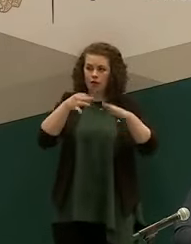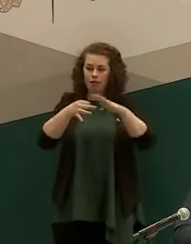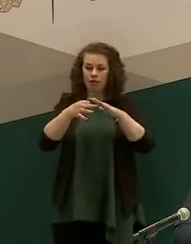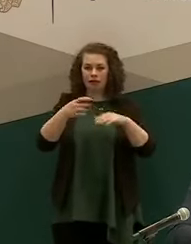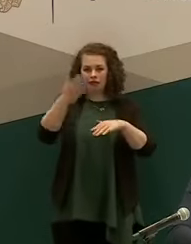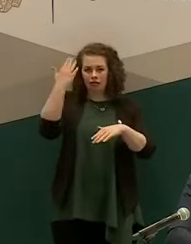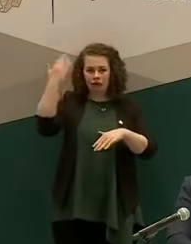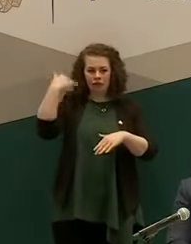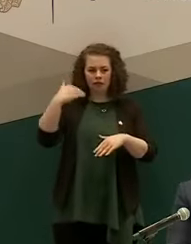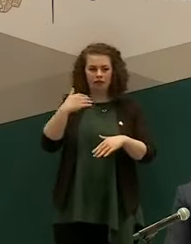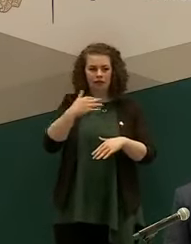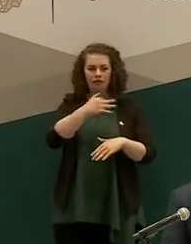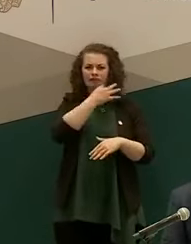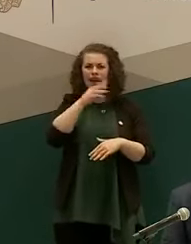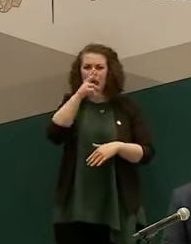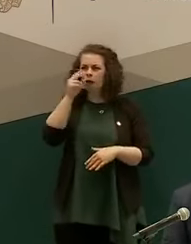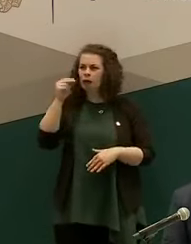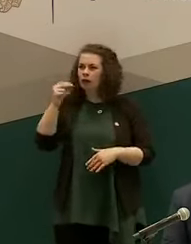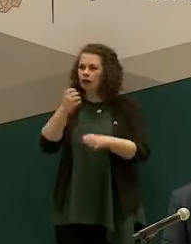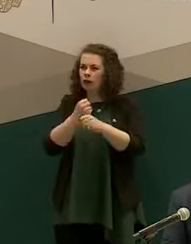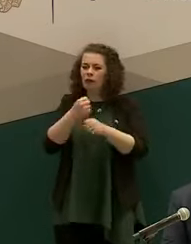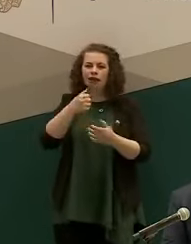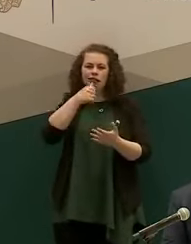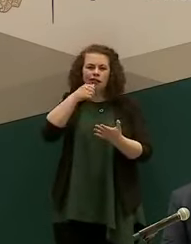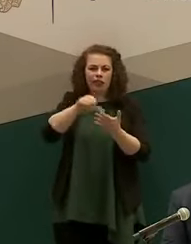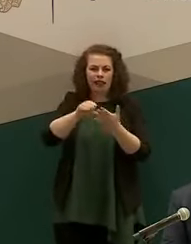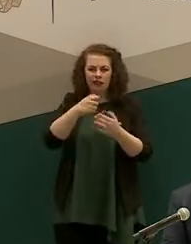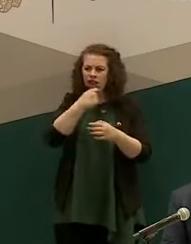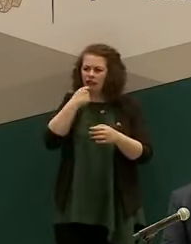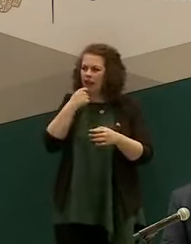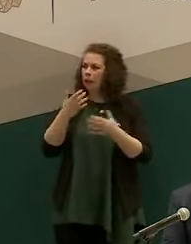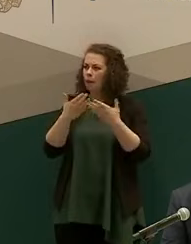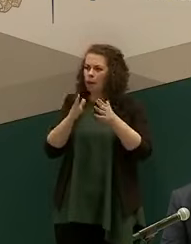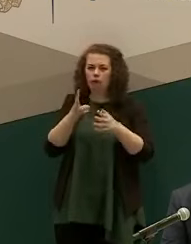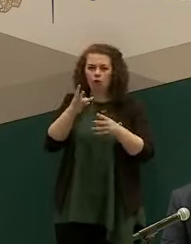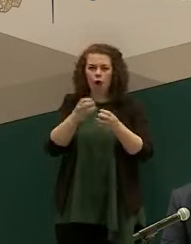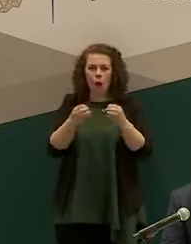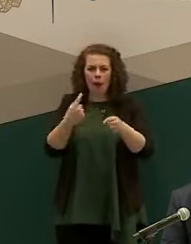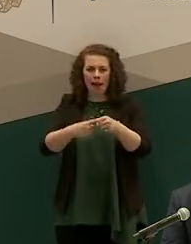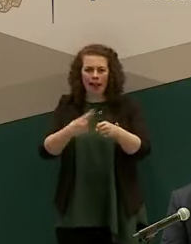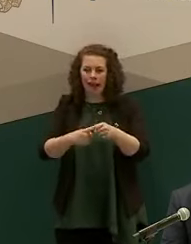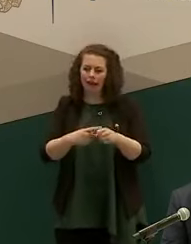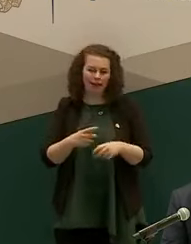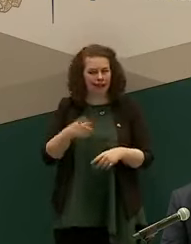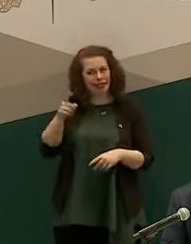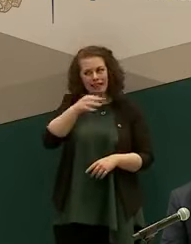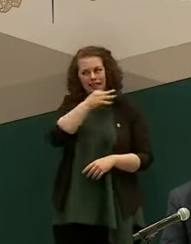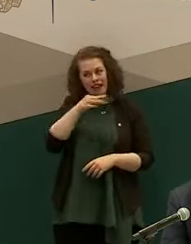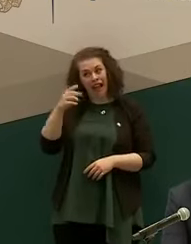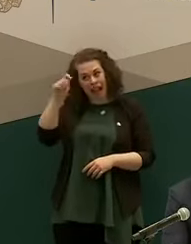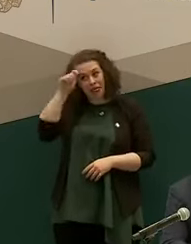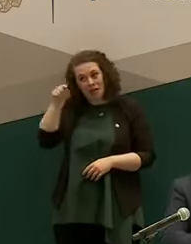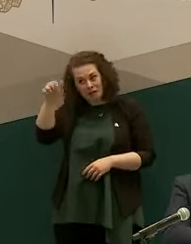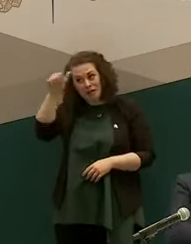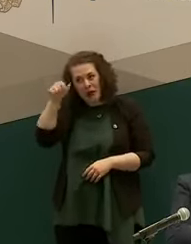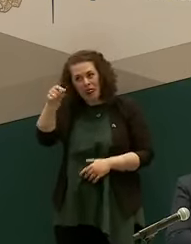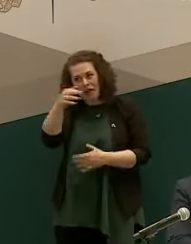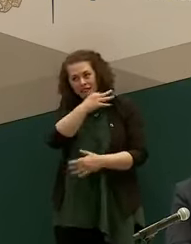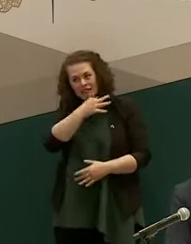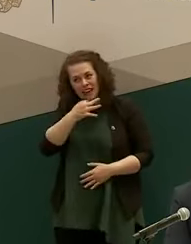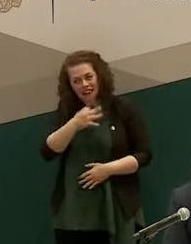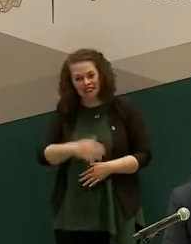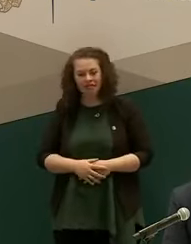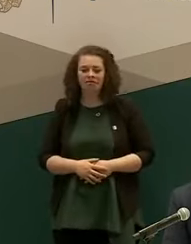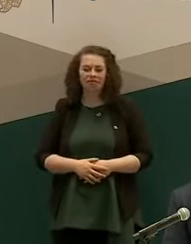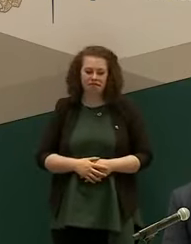presume. One of my children brought that to my attention today. I can absolutely assure you that is a fake, and I think you know that. I'm wondering,